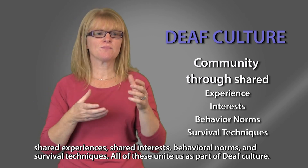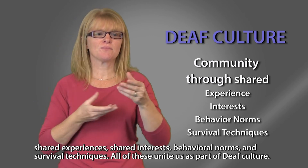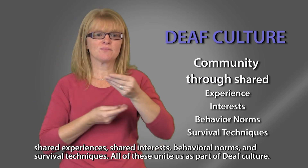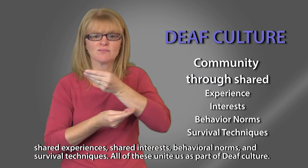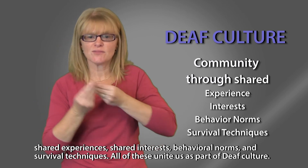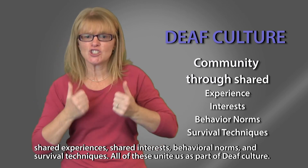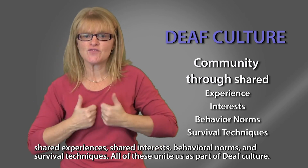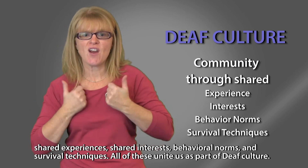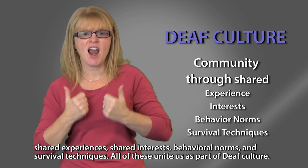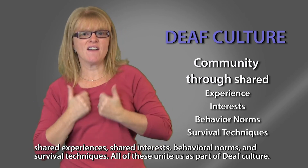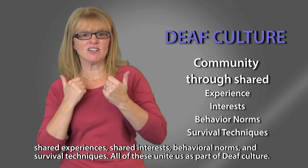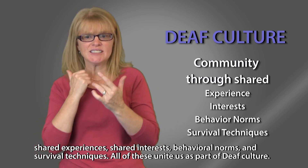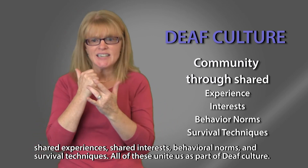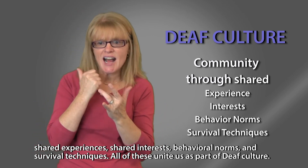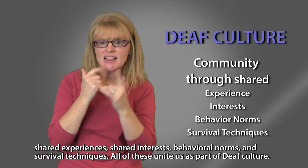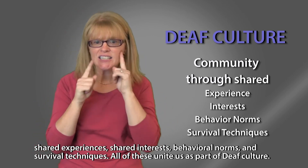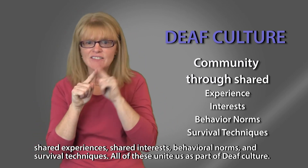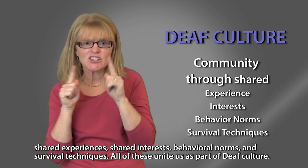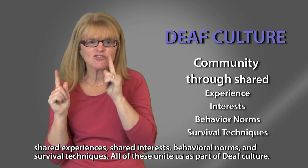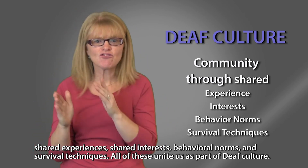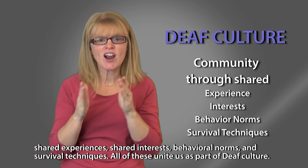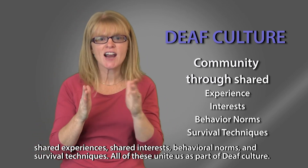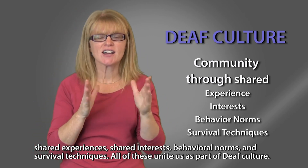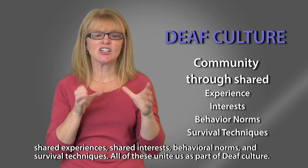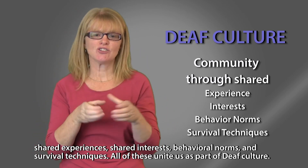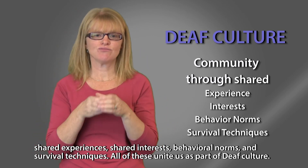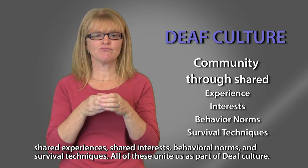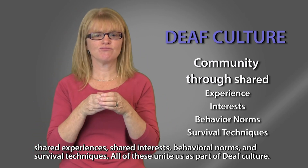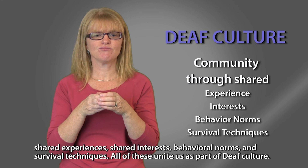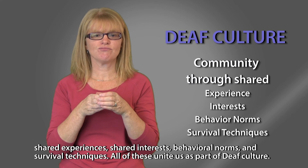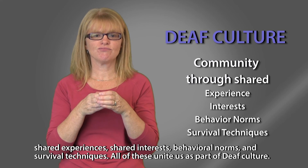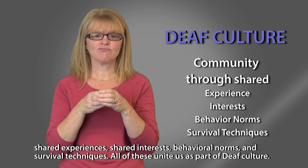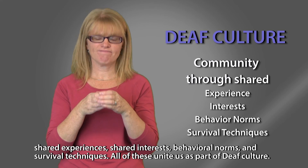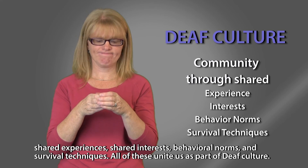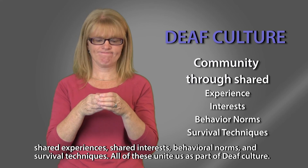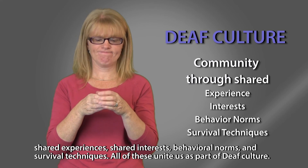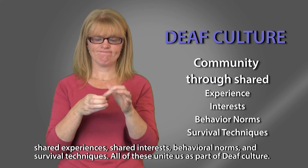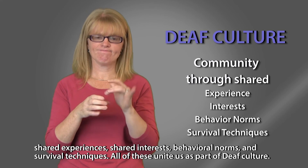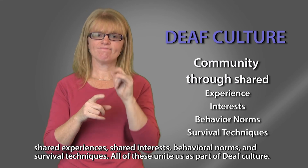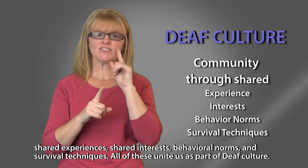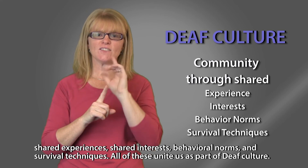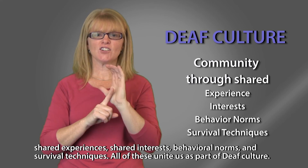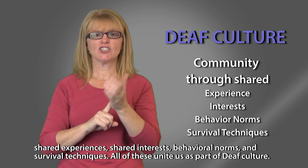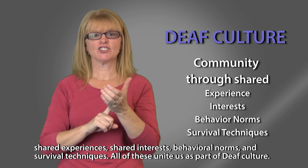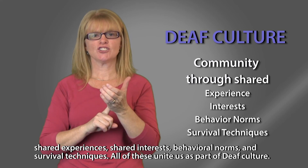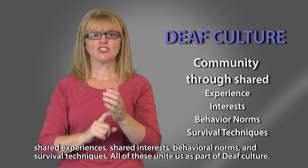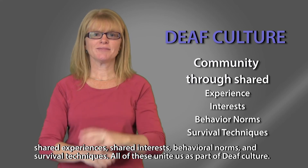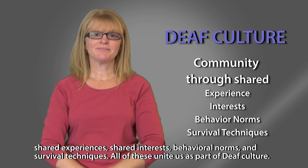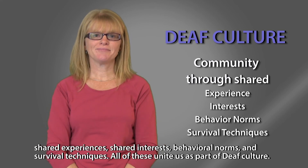and survival techniques. All of these unite us as part of Deaf culture. Deaf